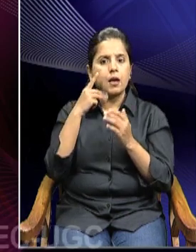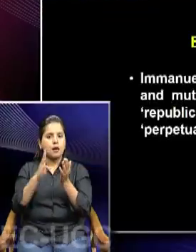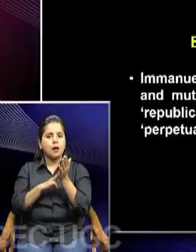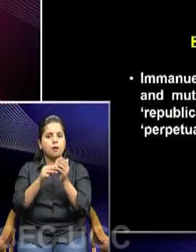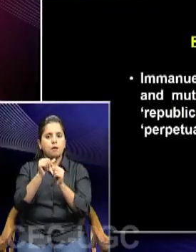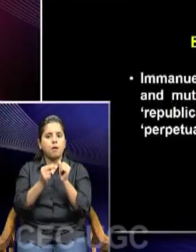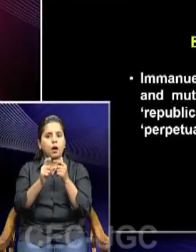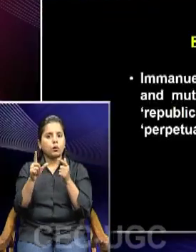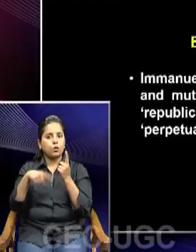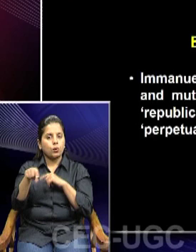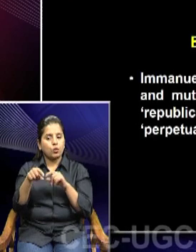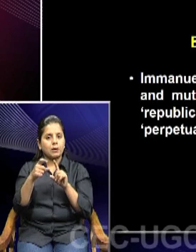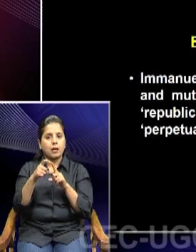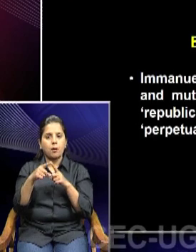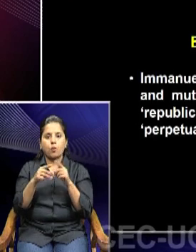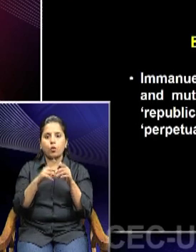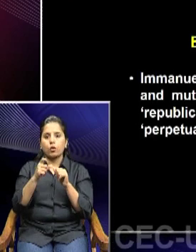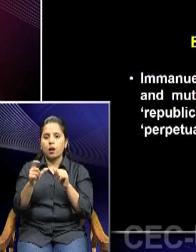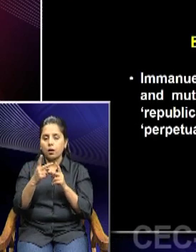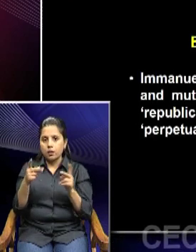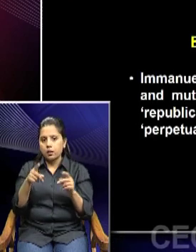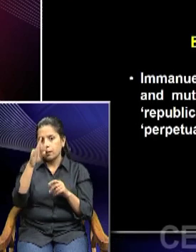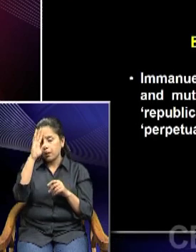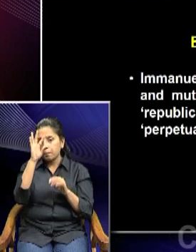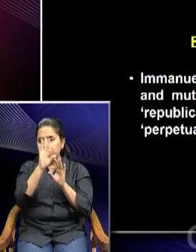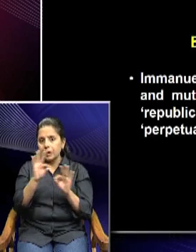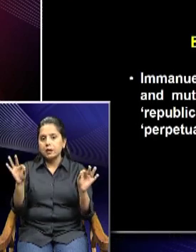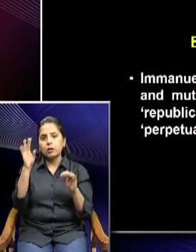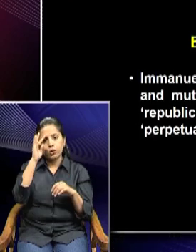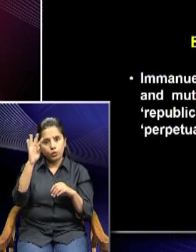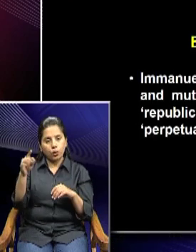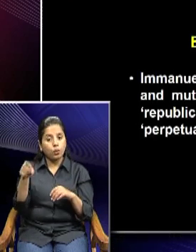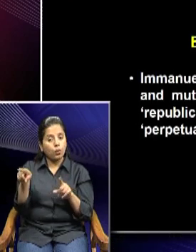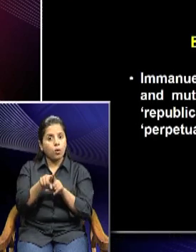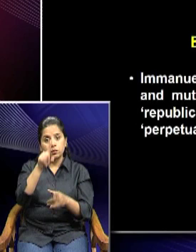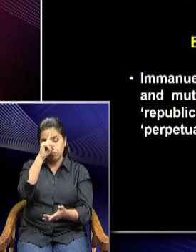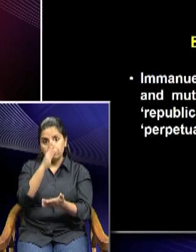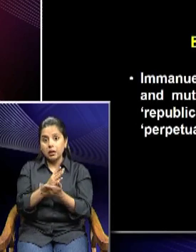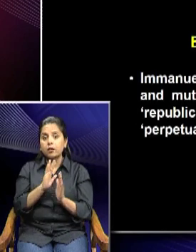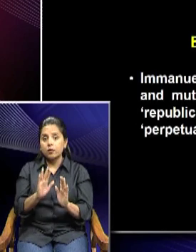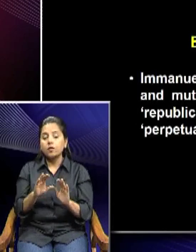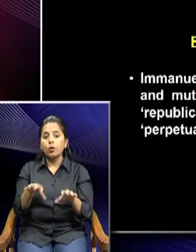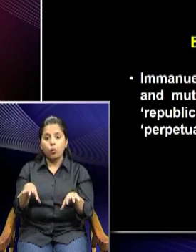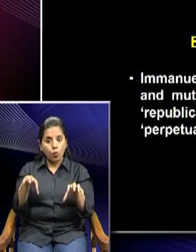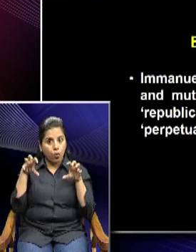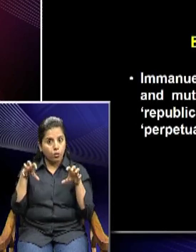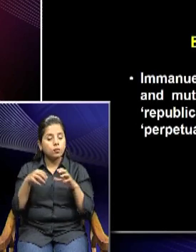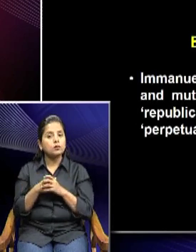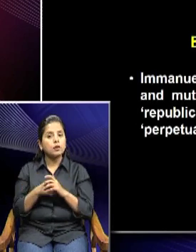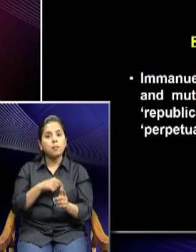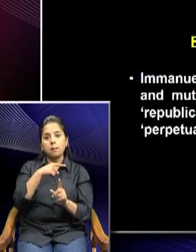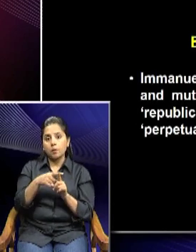Kant, his democratic peace theory. He also believed that constitutional